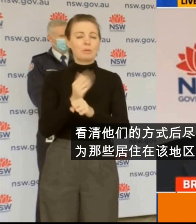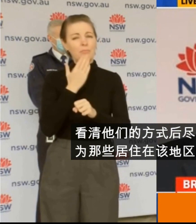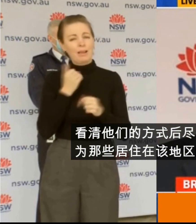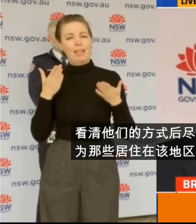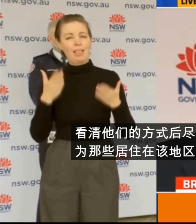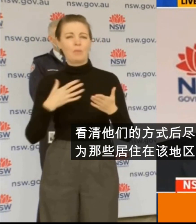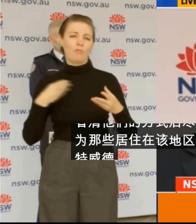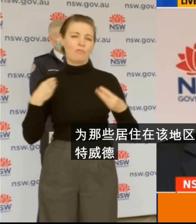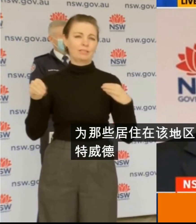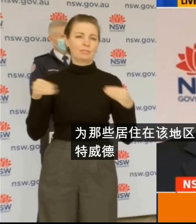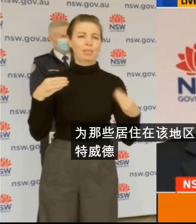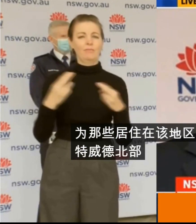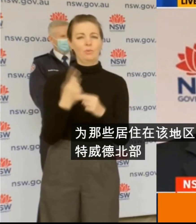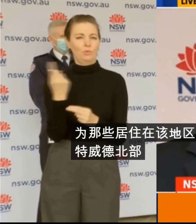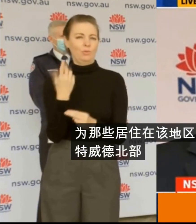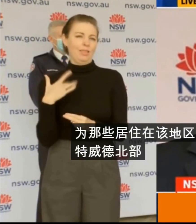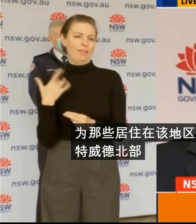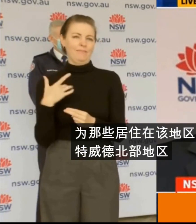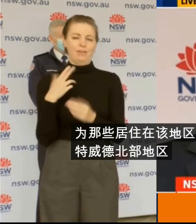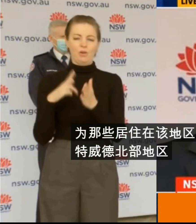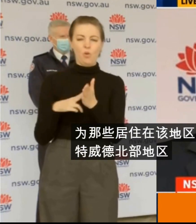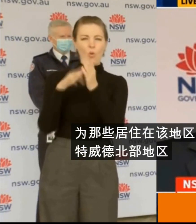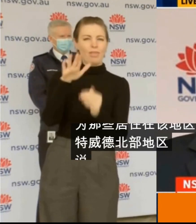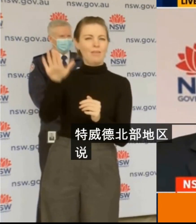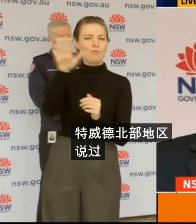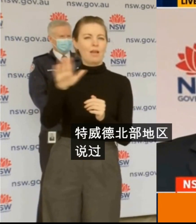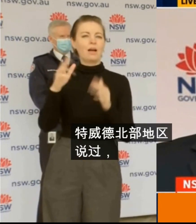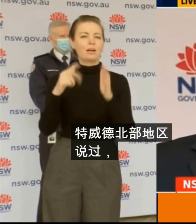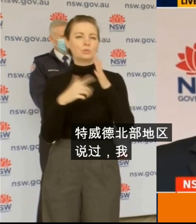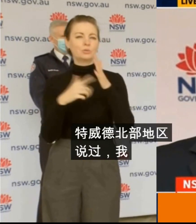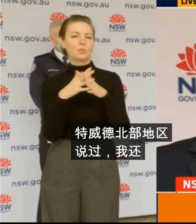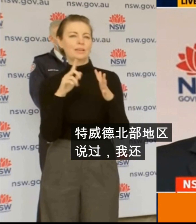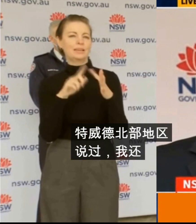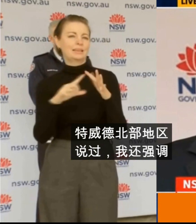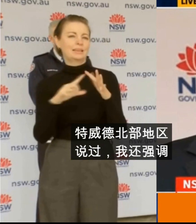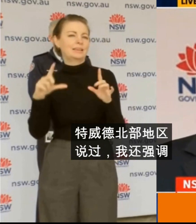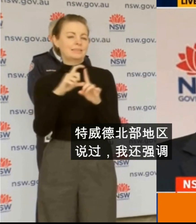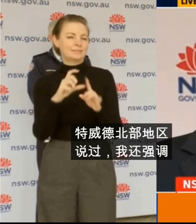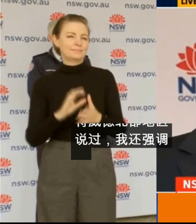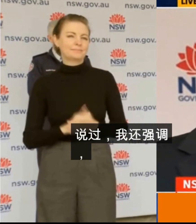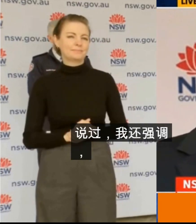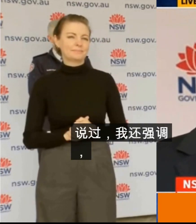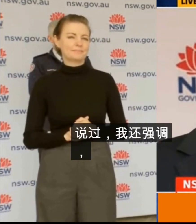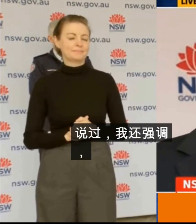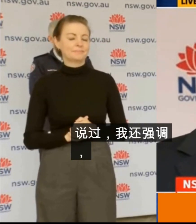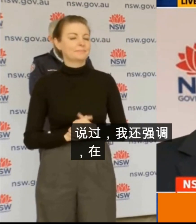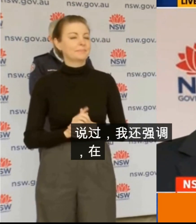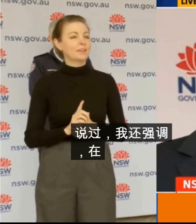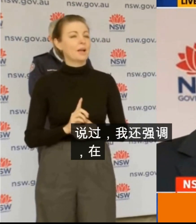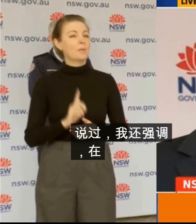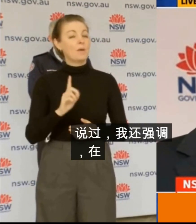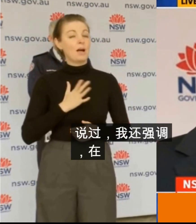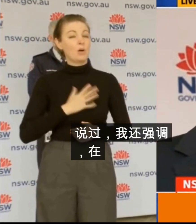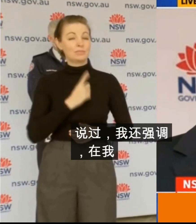more flexible arrangement for those in that northern area of Tweed. Having said that, I also stress I have never ever